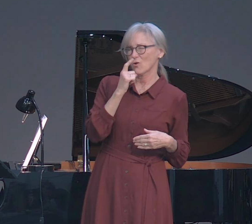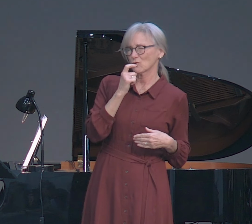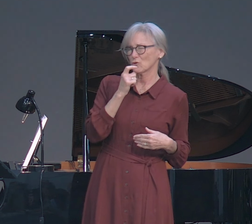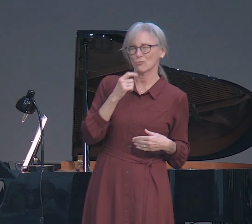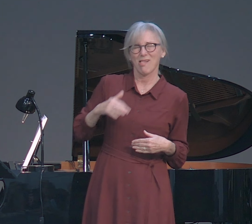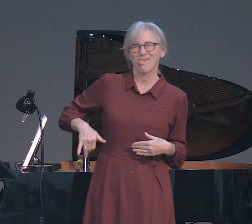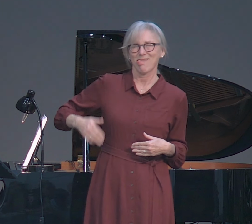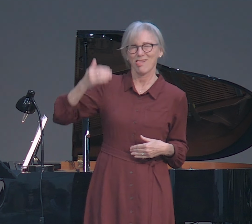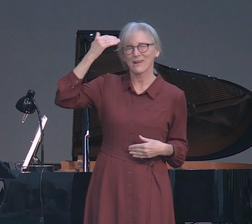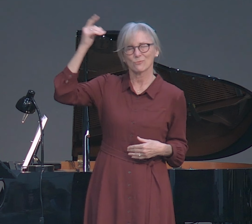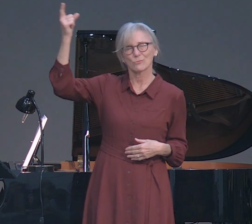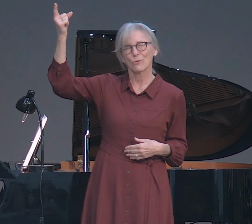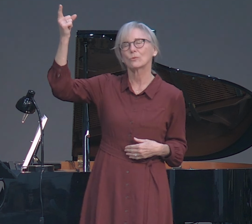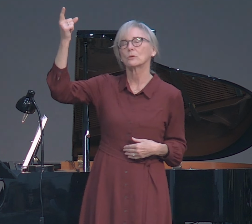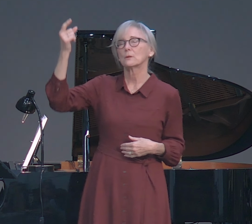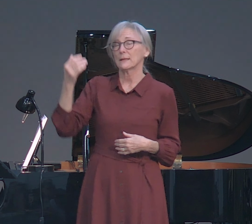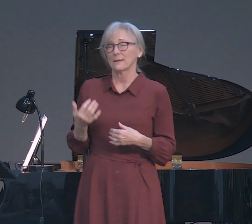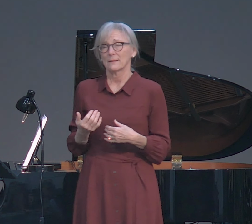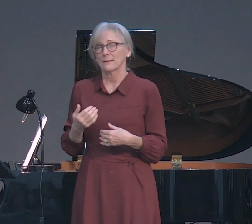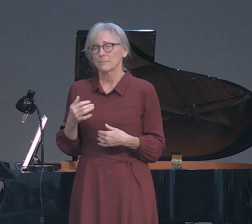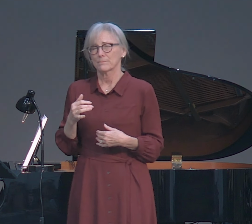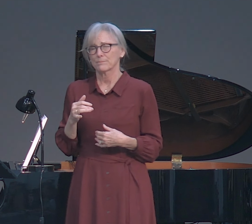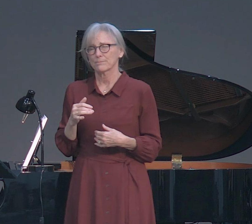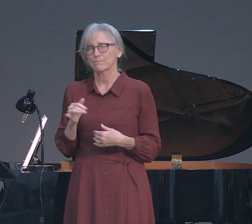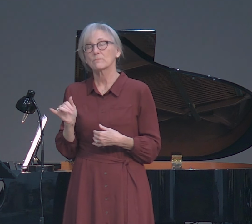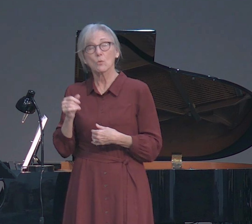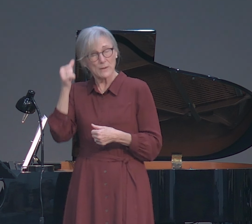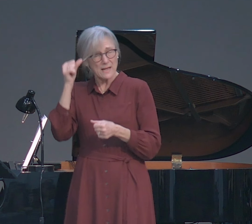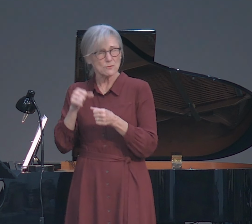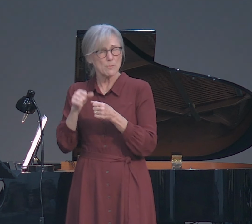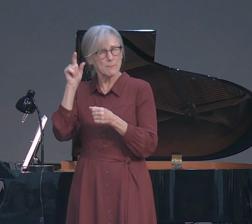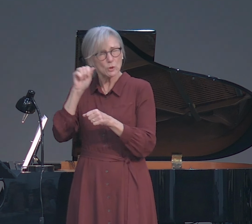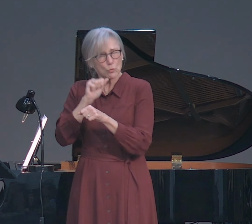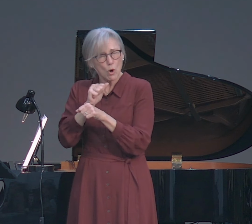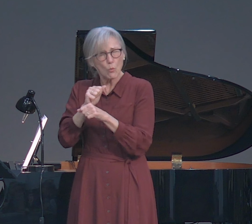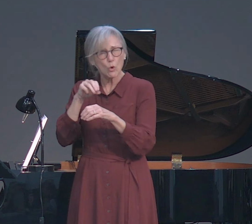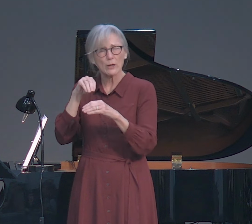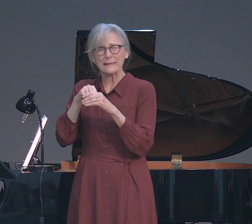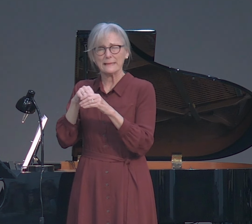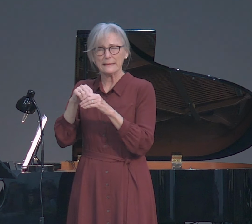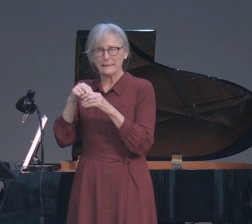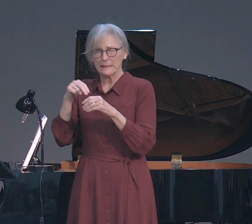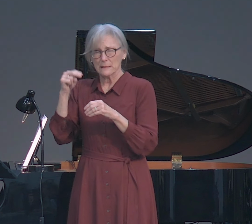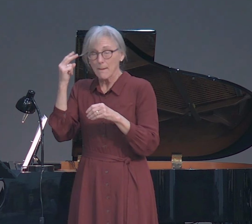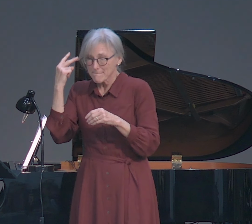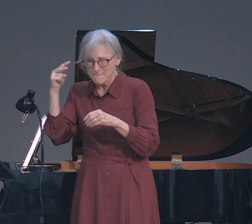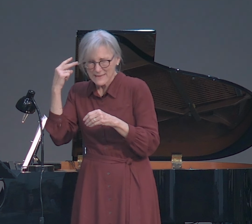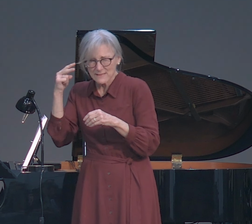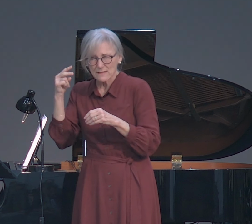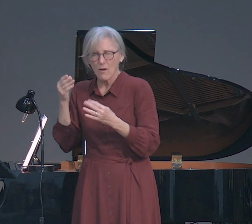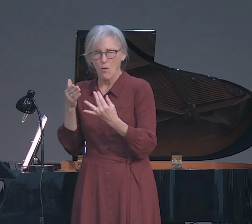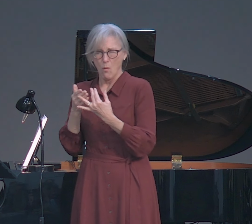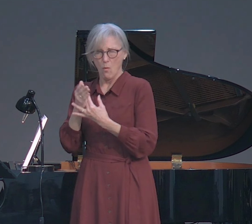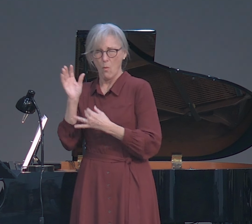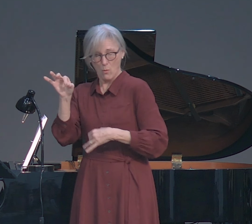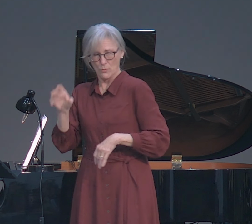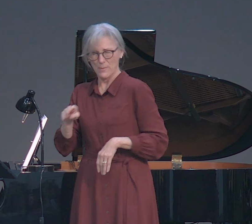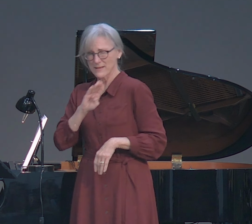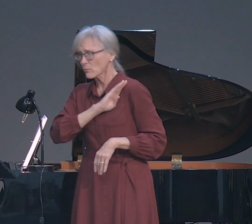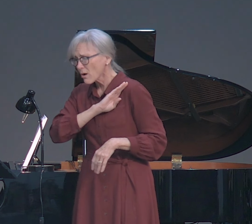At this time, we also remember that You're working in Sinaloa, Mexico, through the ministry of Pastor Brian Warren.